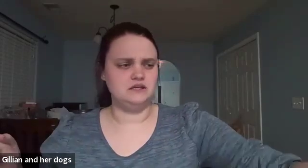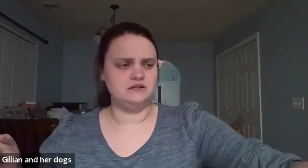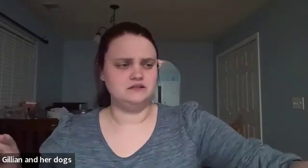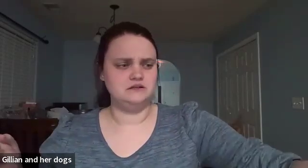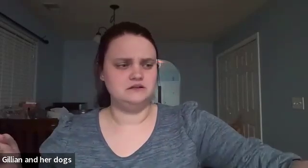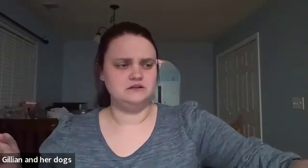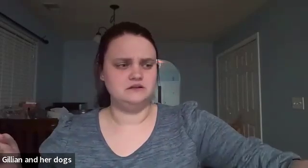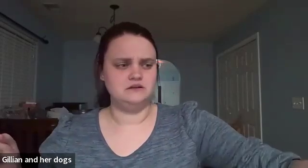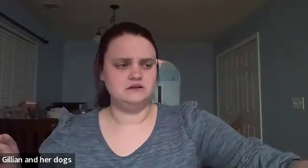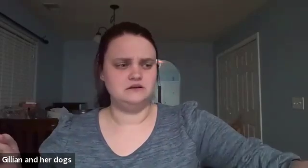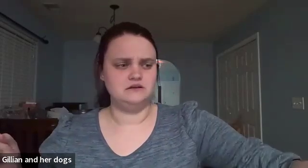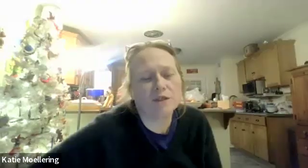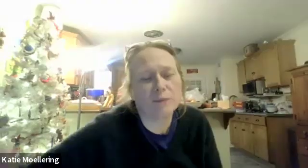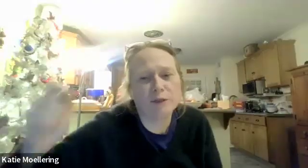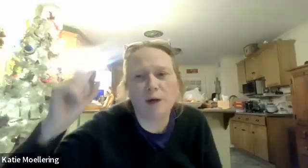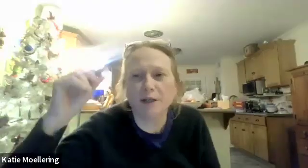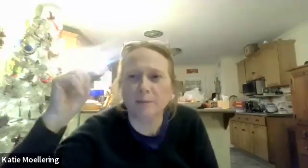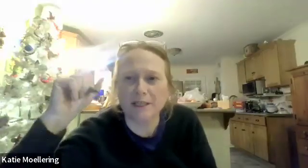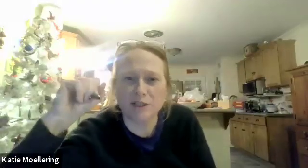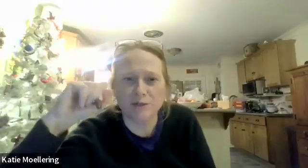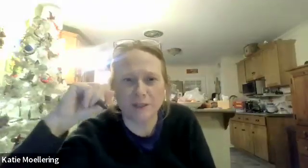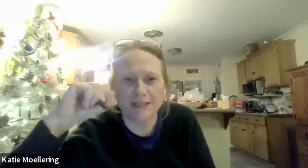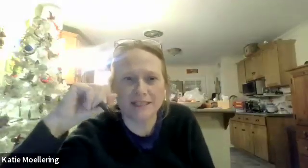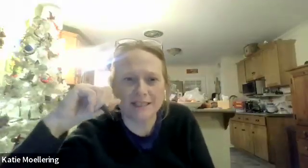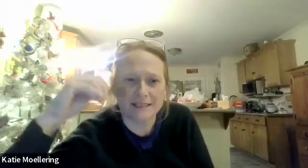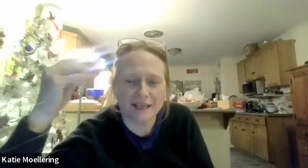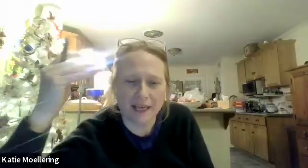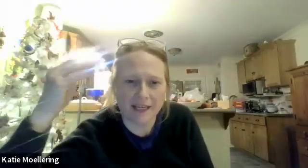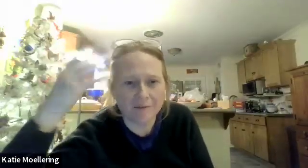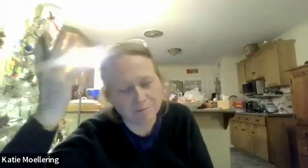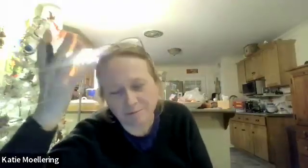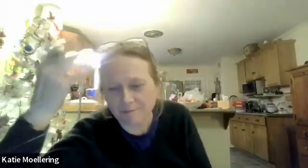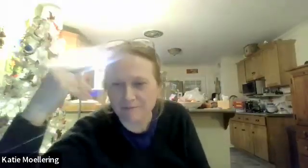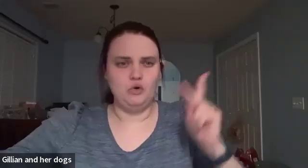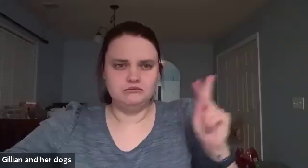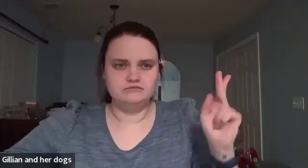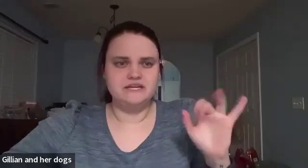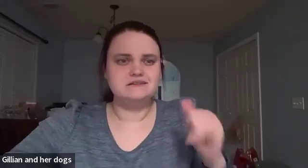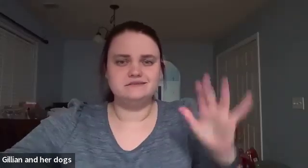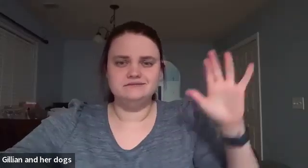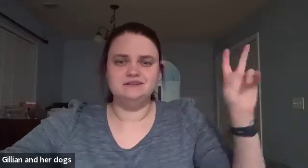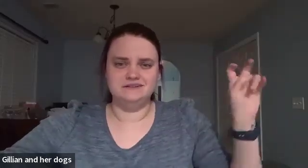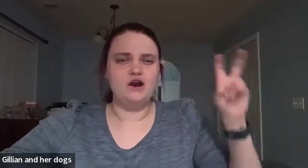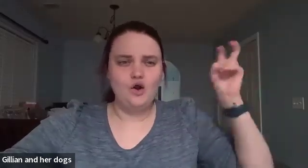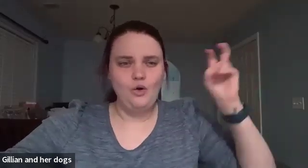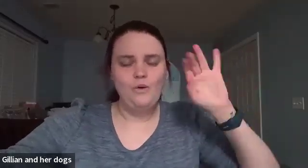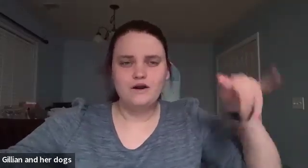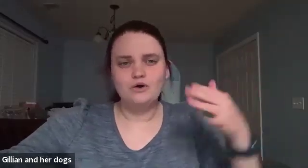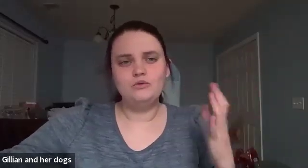be Usually we'll do occupations with it since it's like people. a people thing. Our